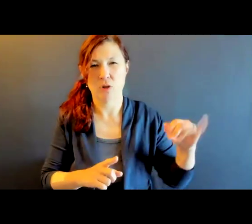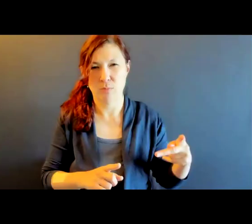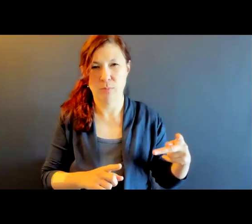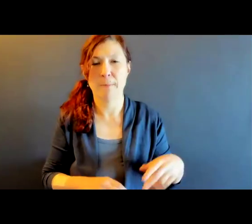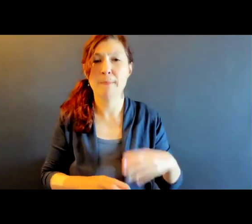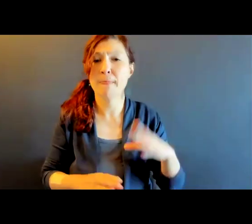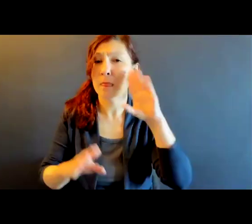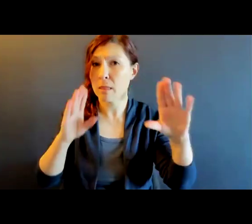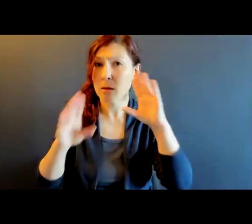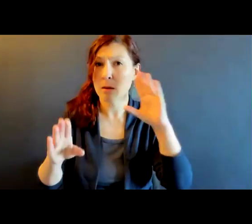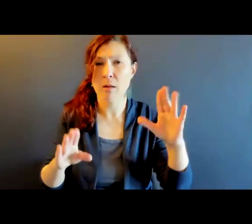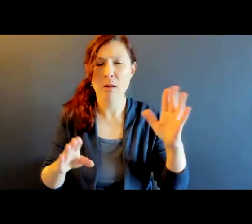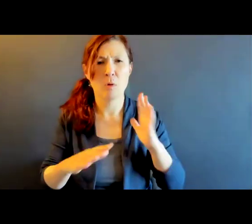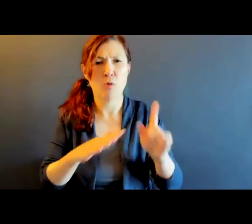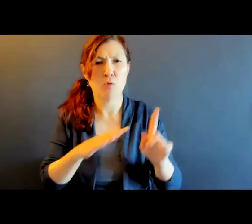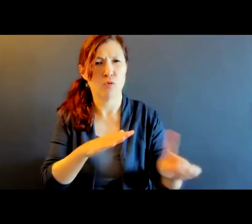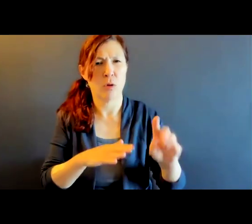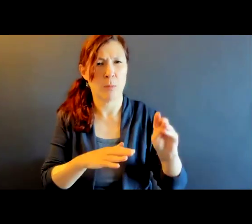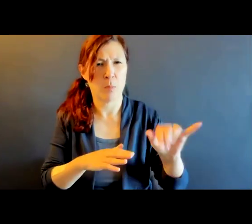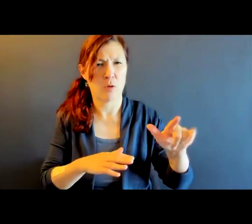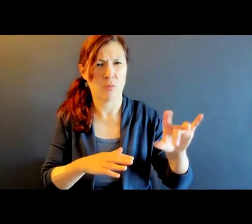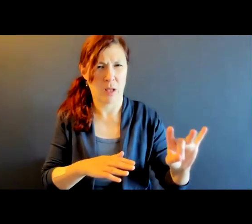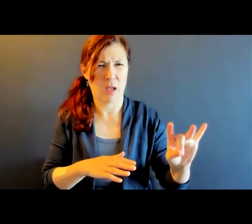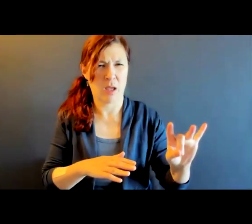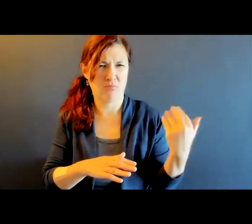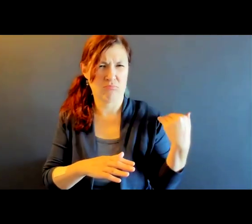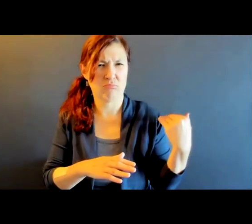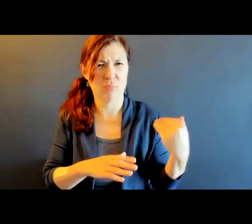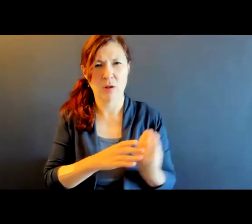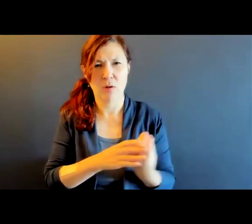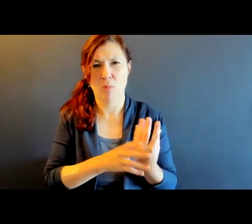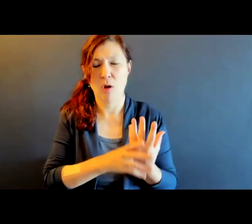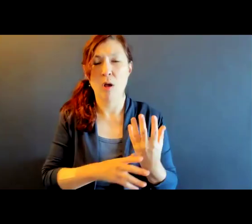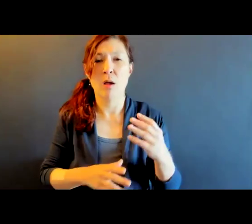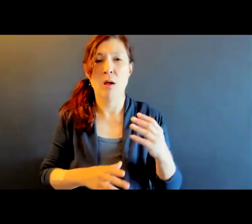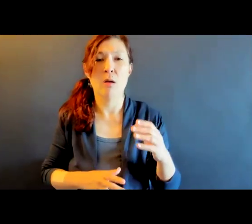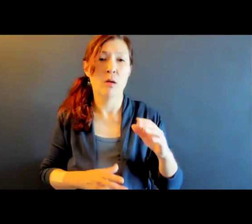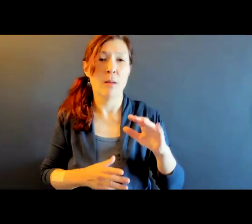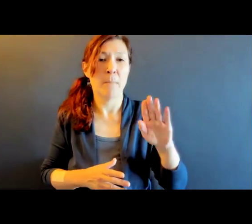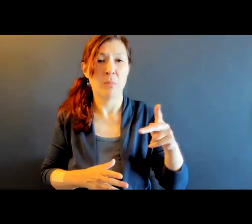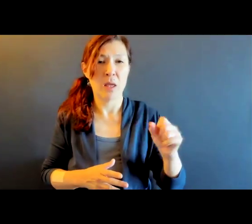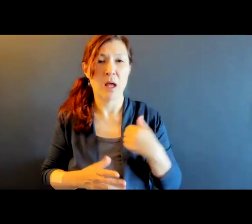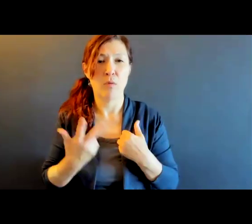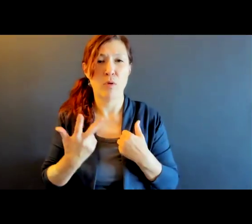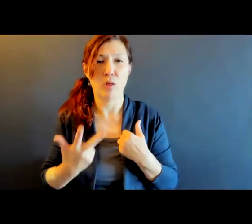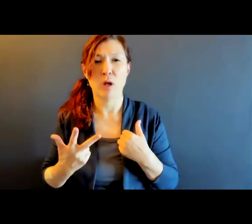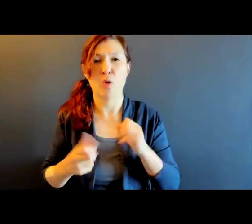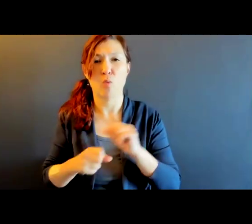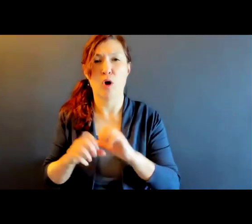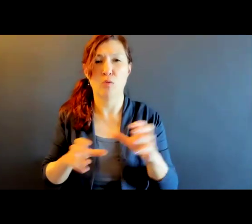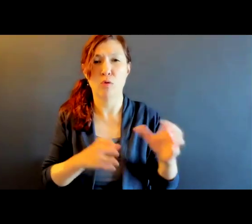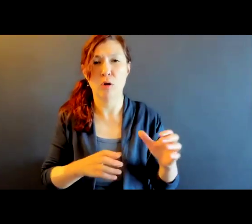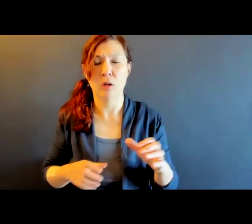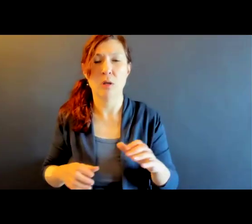retreat on May 28th last spring, the school committee established 3 priority working groups on equitable literacy,